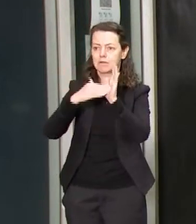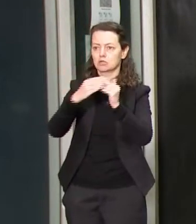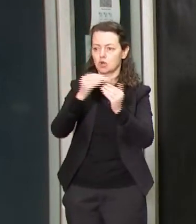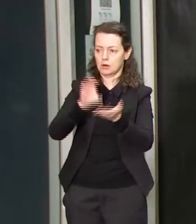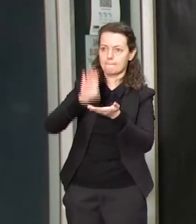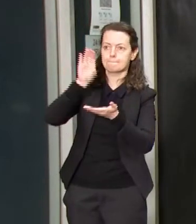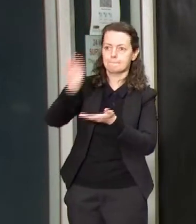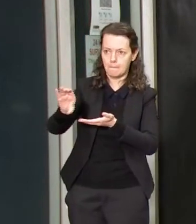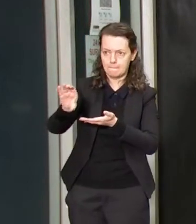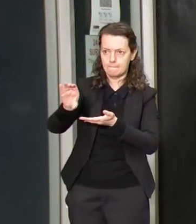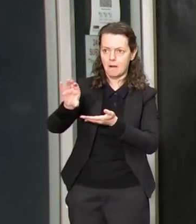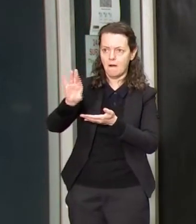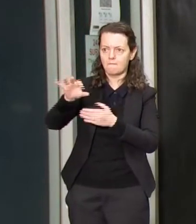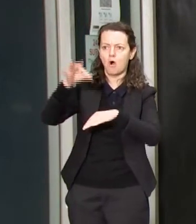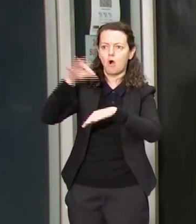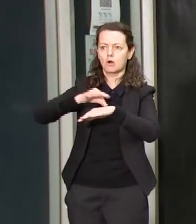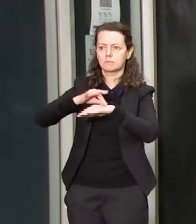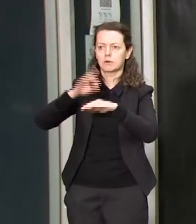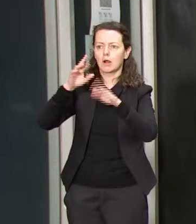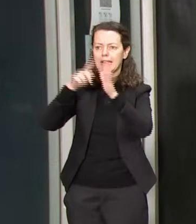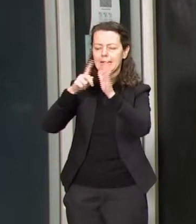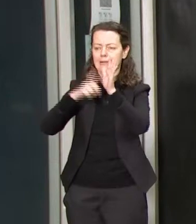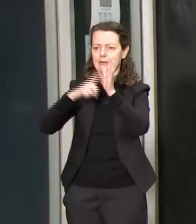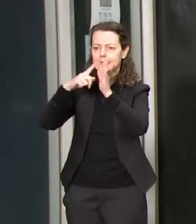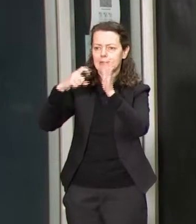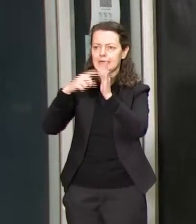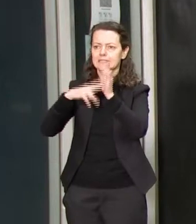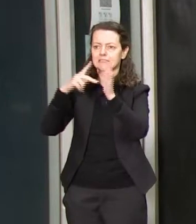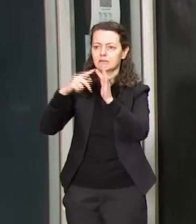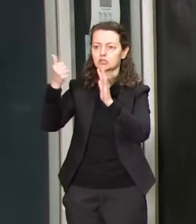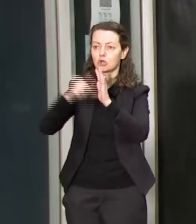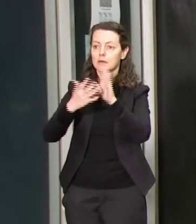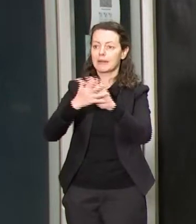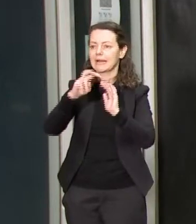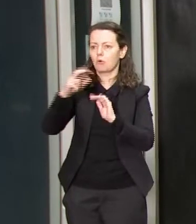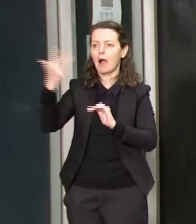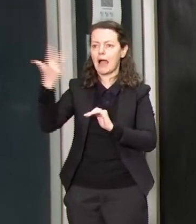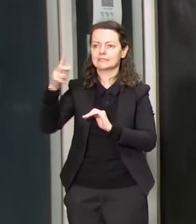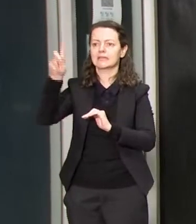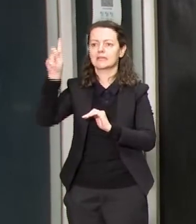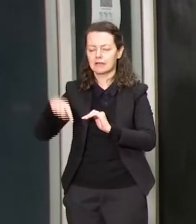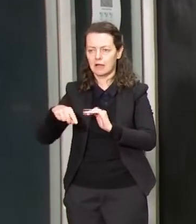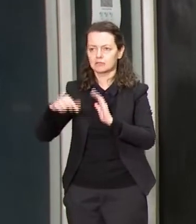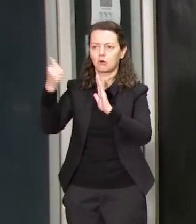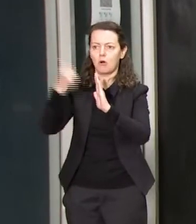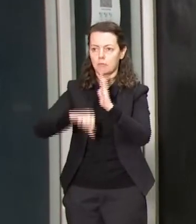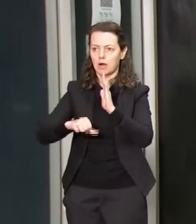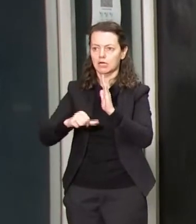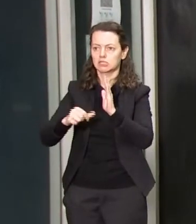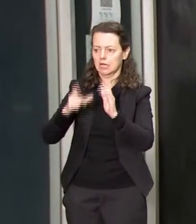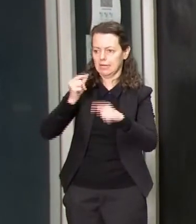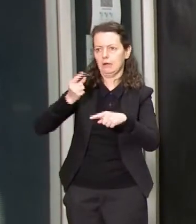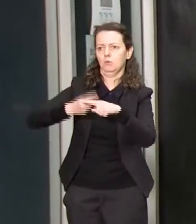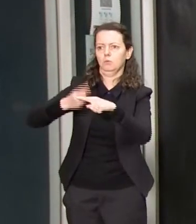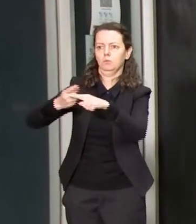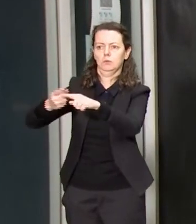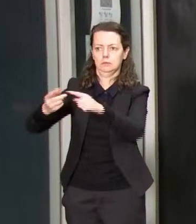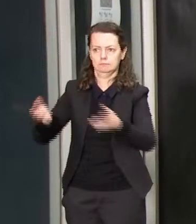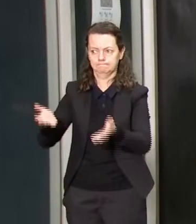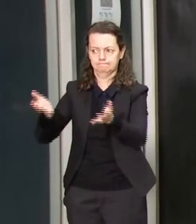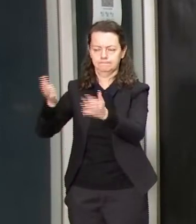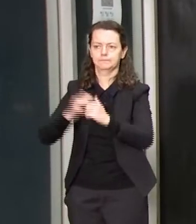weeks ago. That's the equivalent of a further 18,000 surgeries. That was delivered in the budget the last couple of weeks. We've